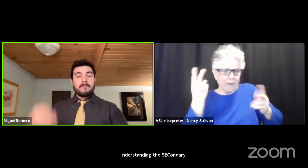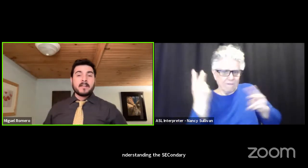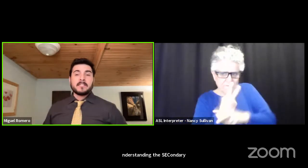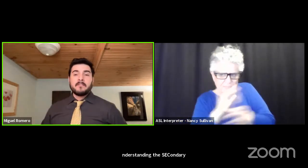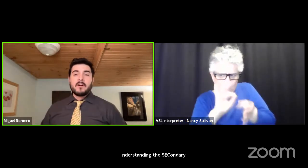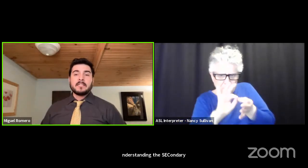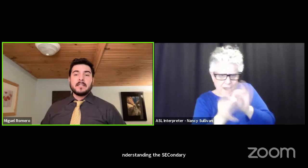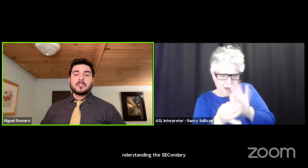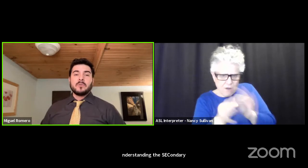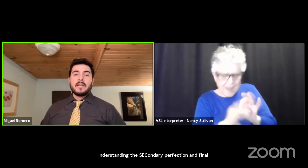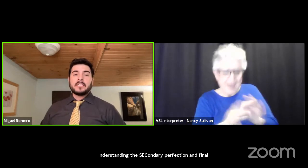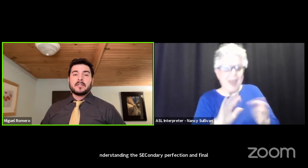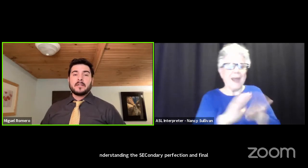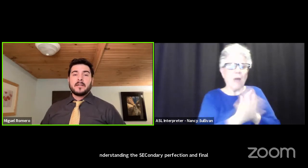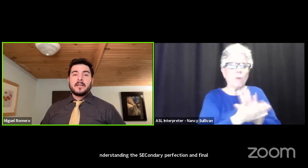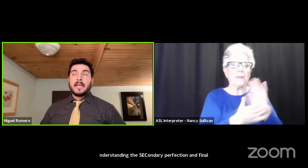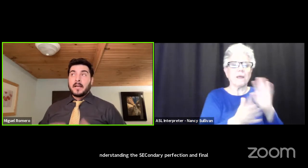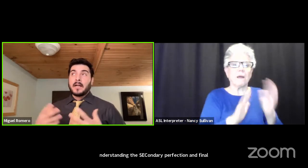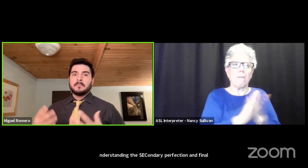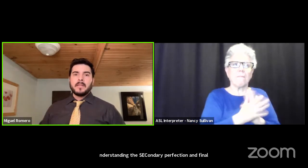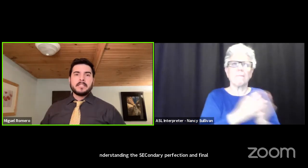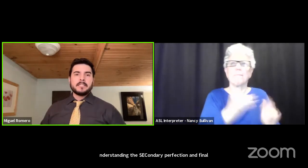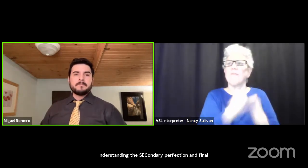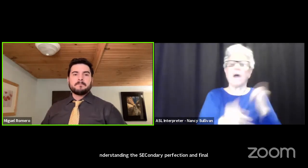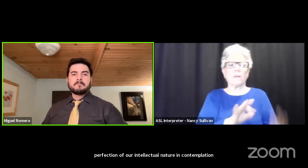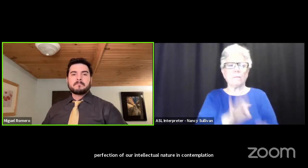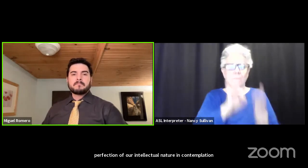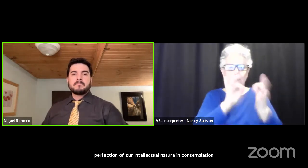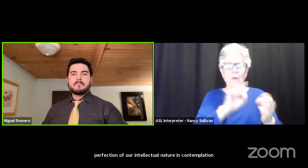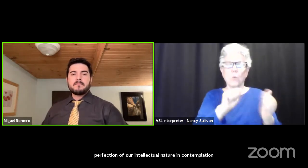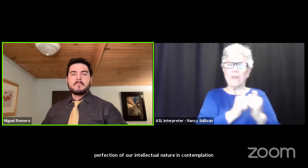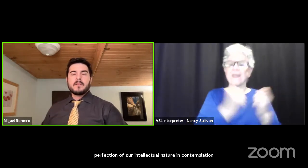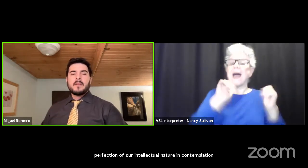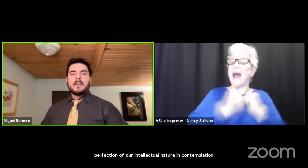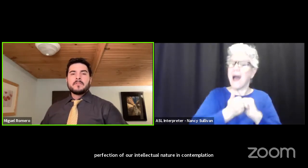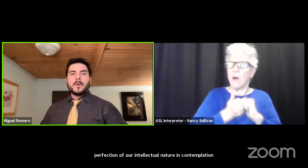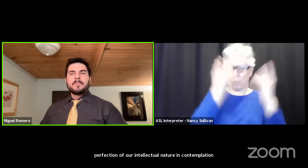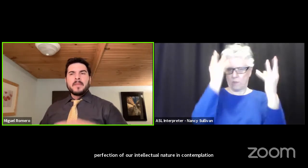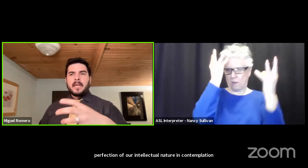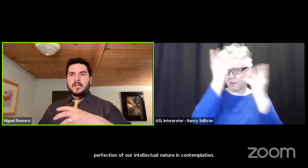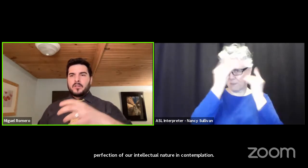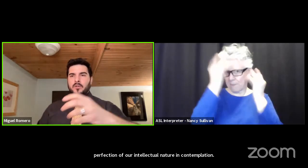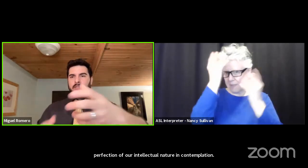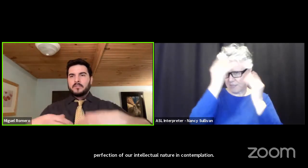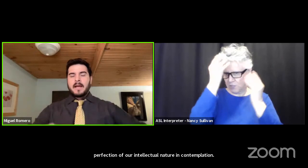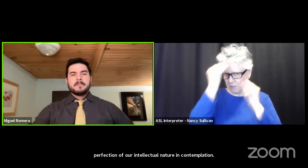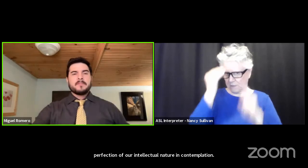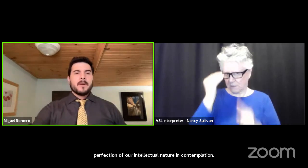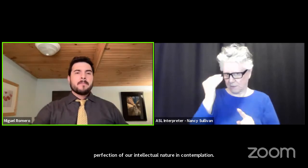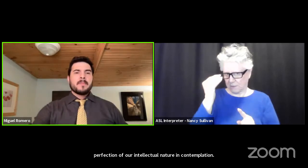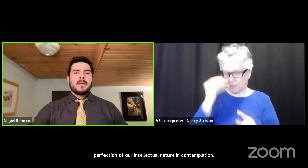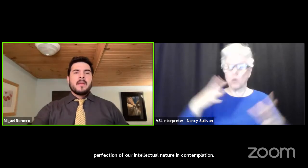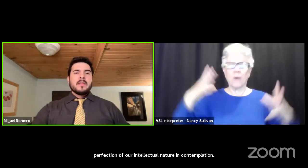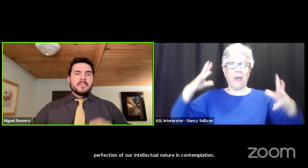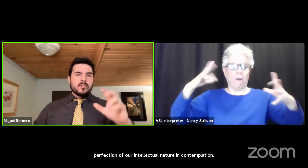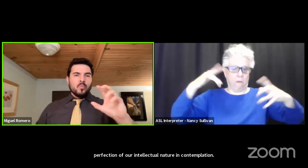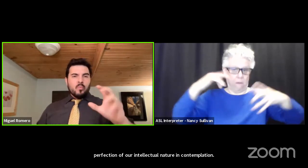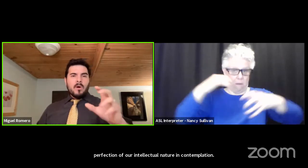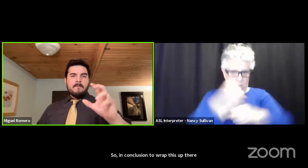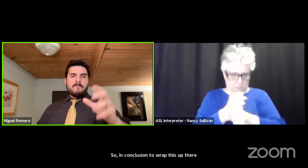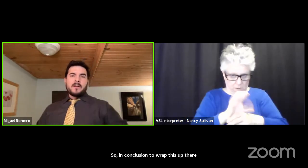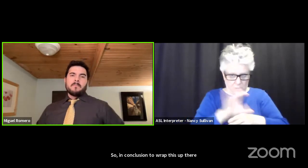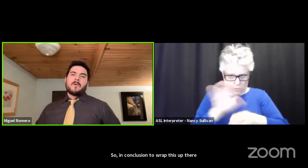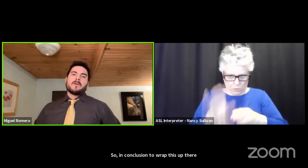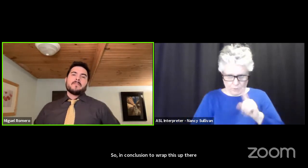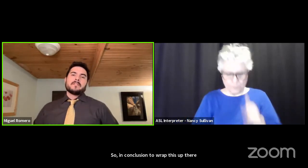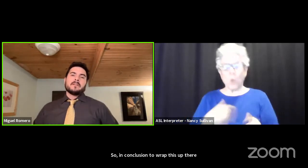final perfection of our intellectual nature in contemplation. So in conclusion, to wrap this up, there's